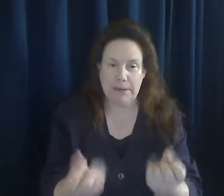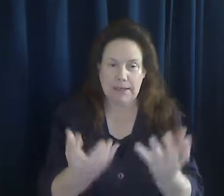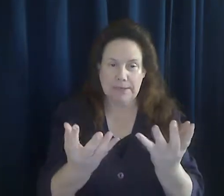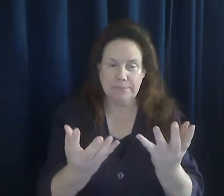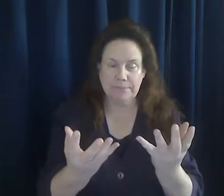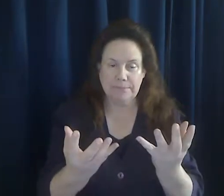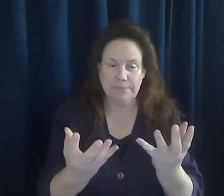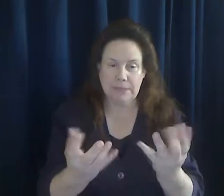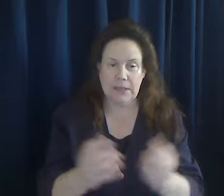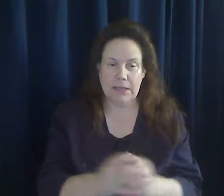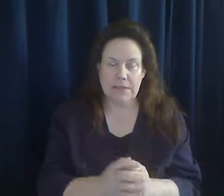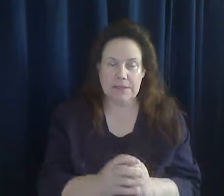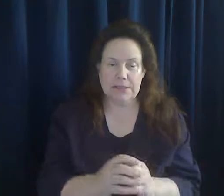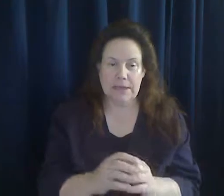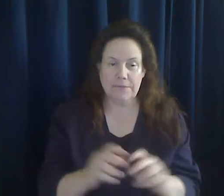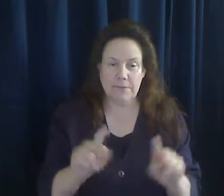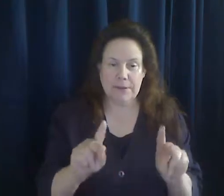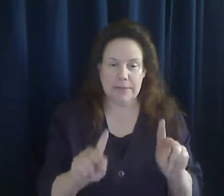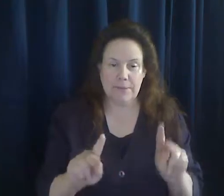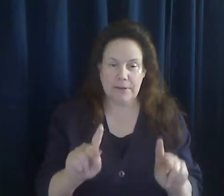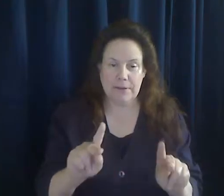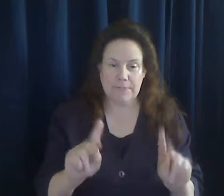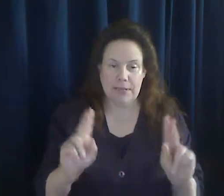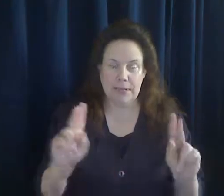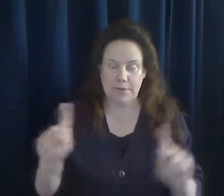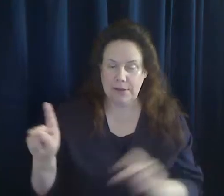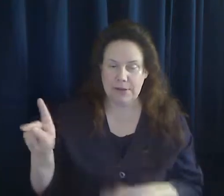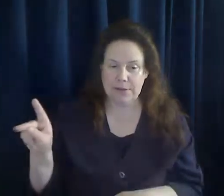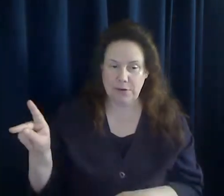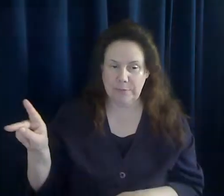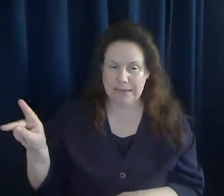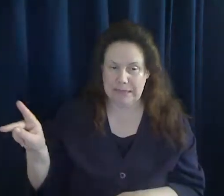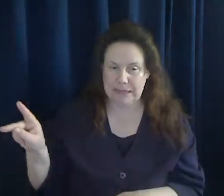many? The sign for people, if you make the letter P